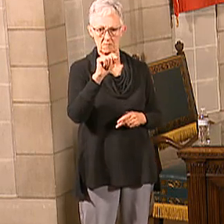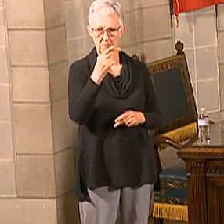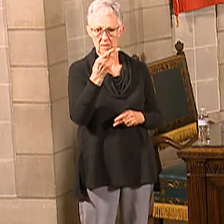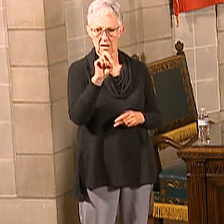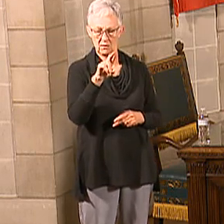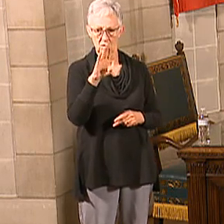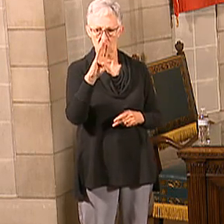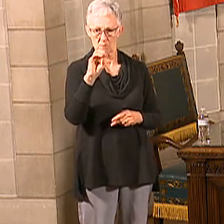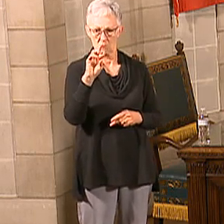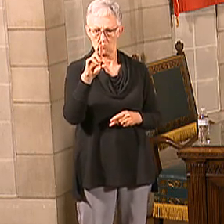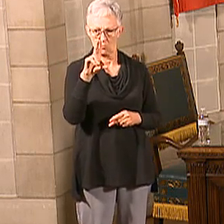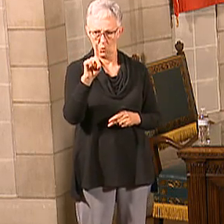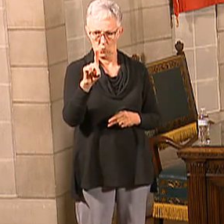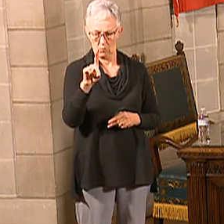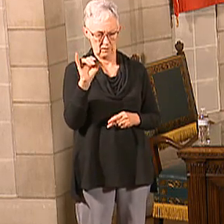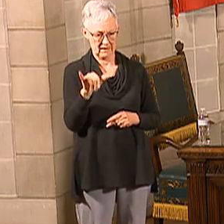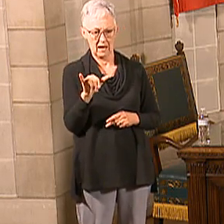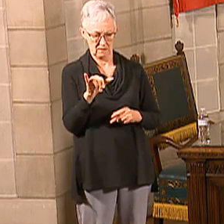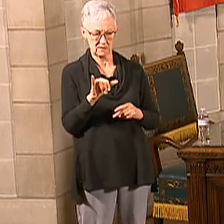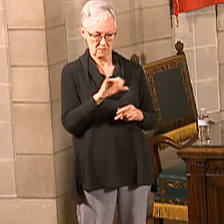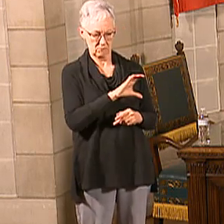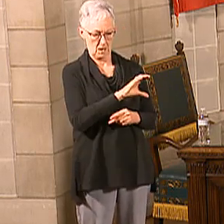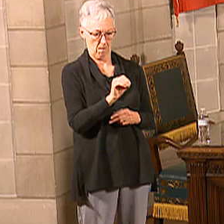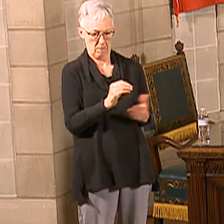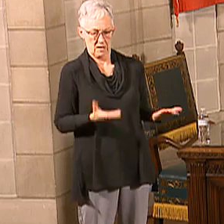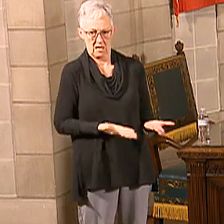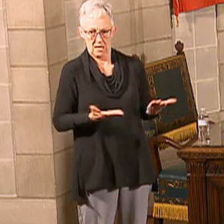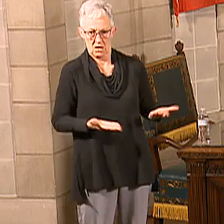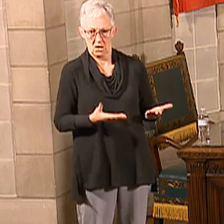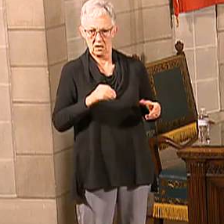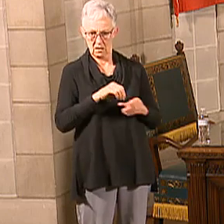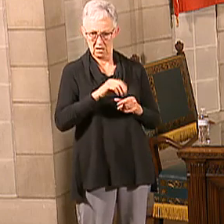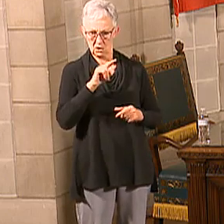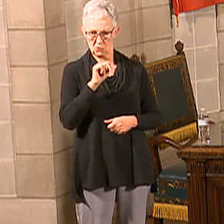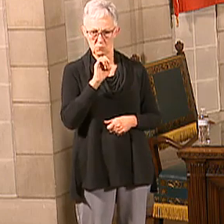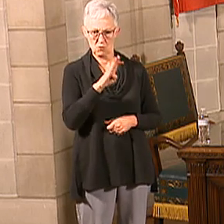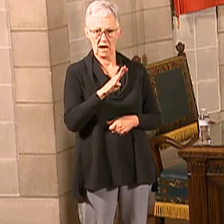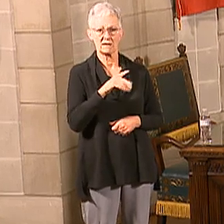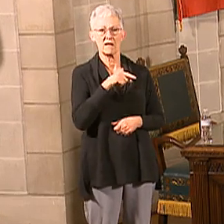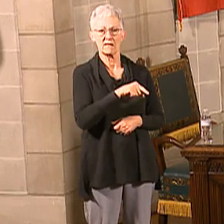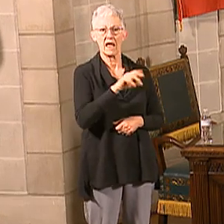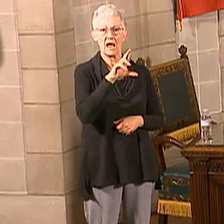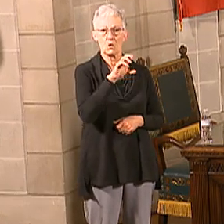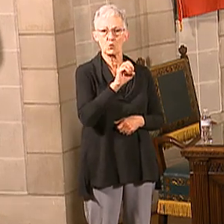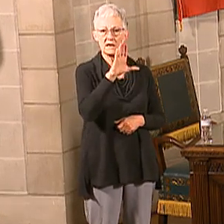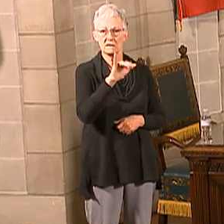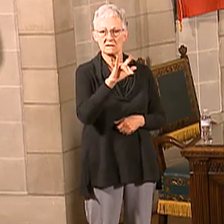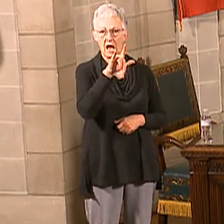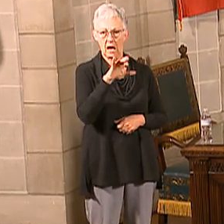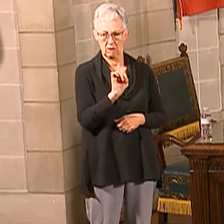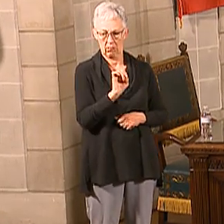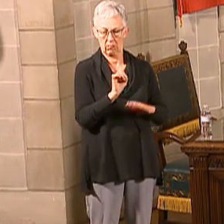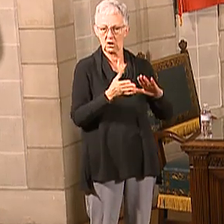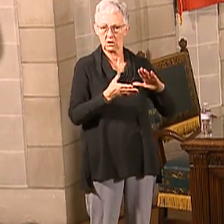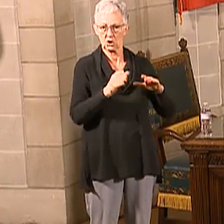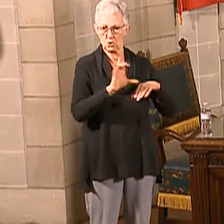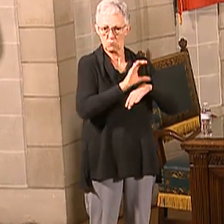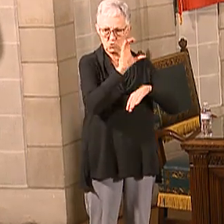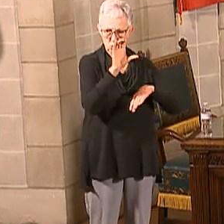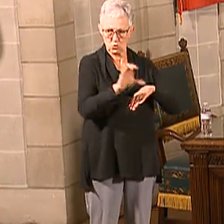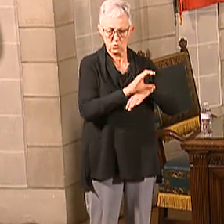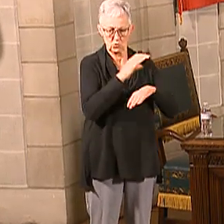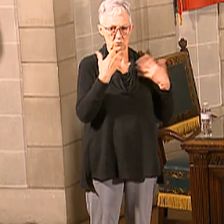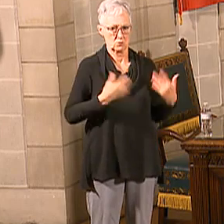And Motherboard is a Nebraska-based electronics recycling and computer refurbishing social enterprise. And I want to thank